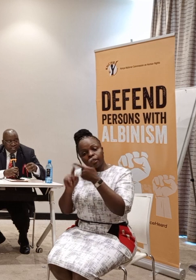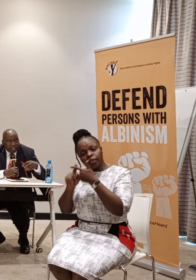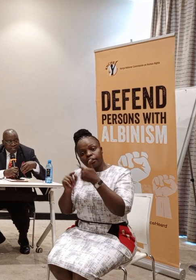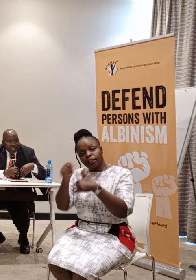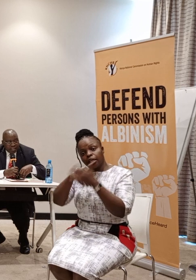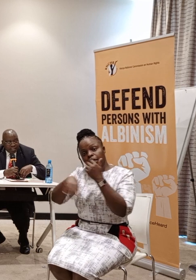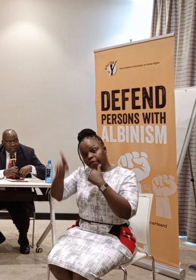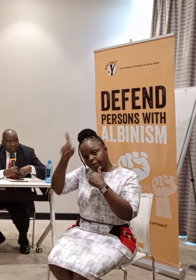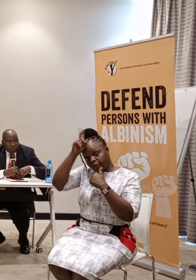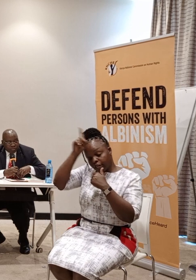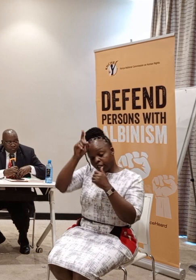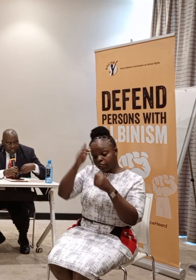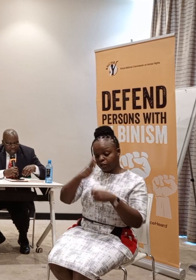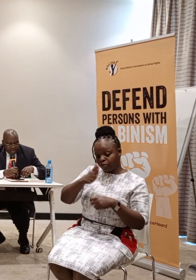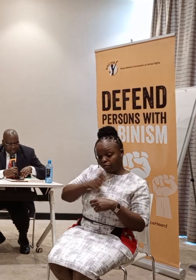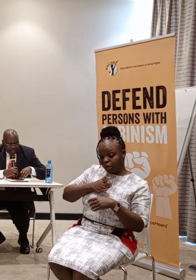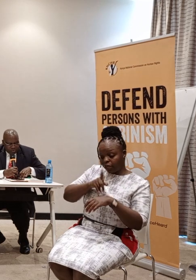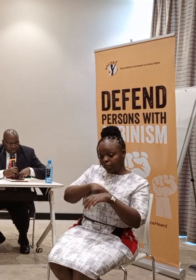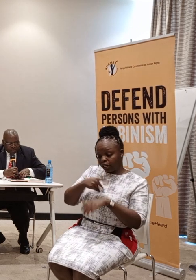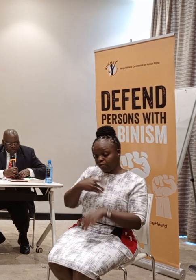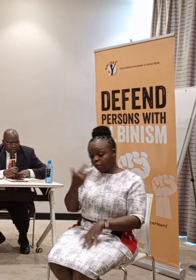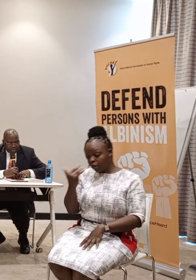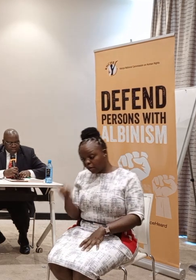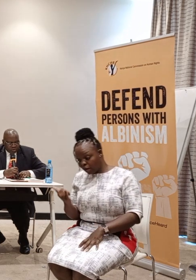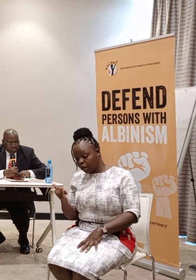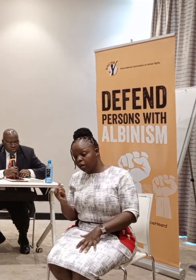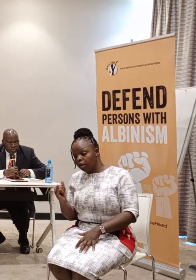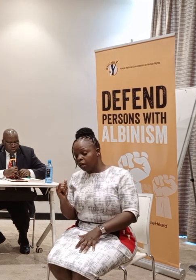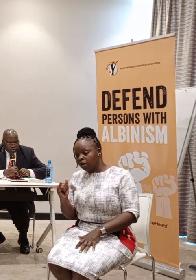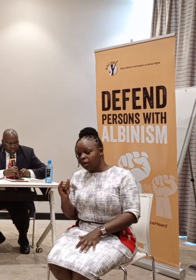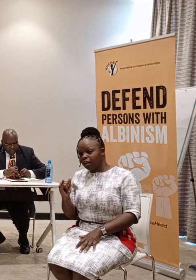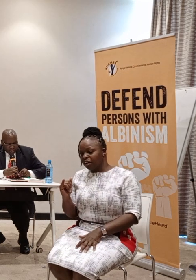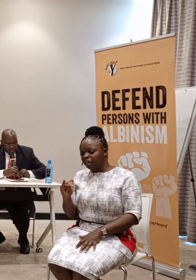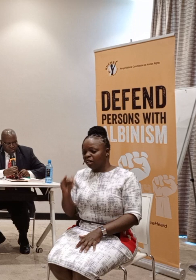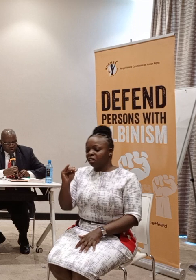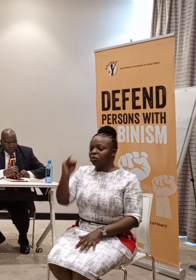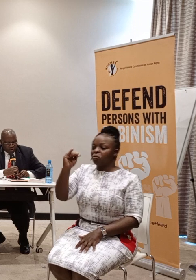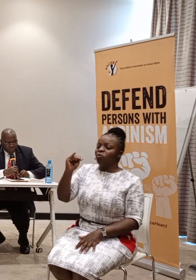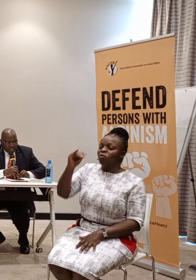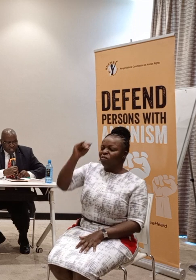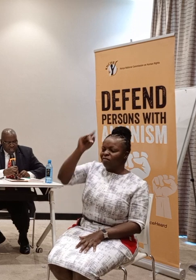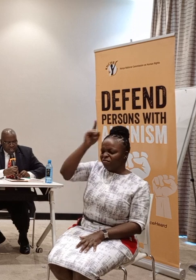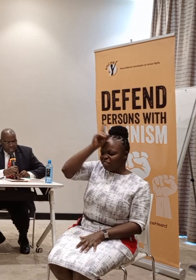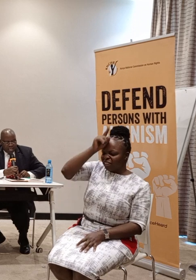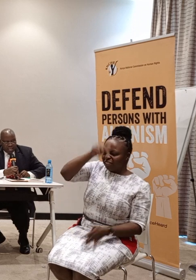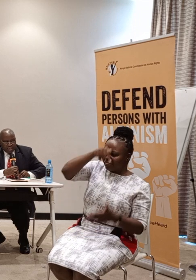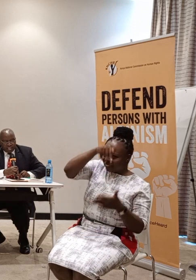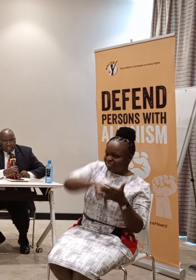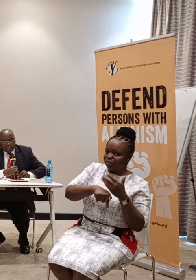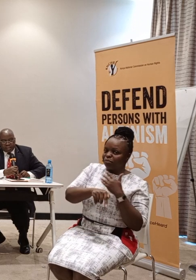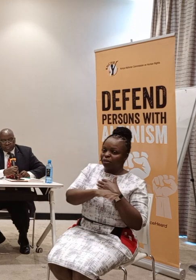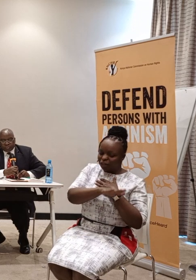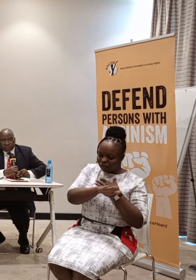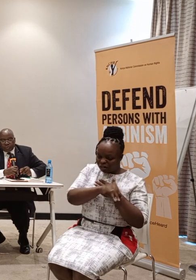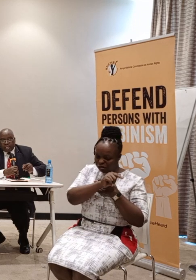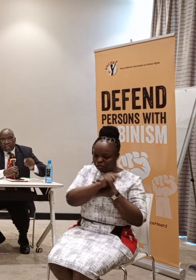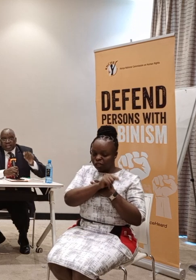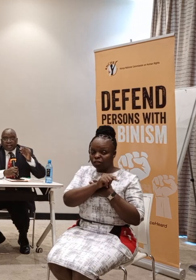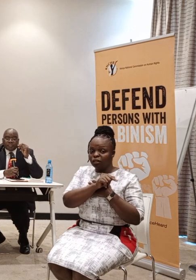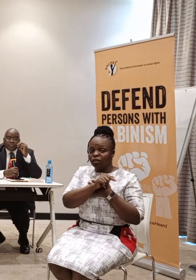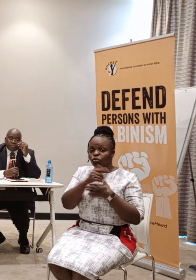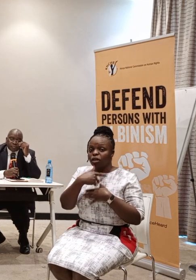village when I was very young, and I grew in a very extremely rural kind of environment. And